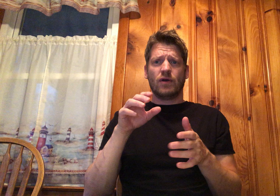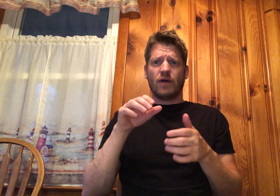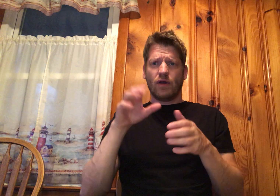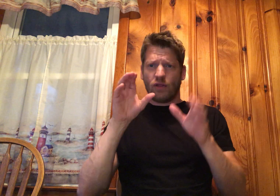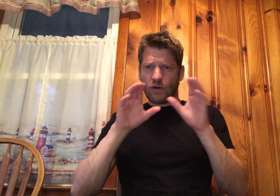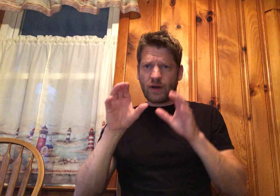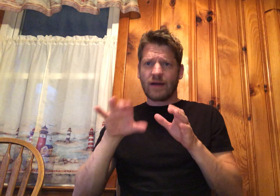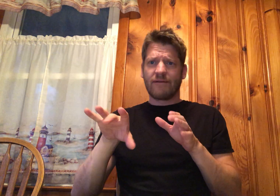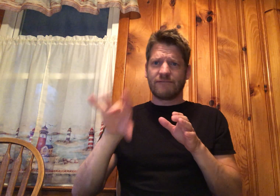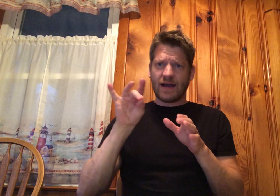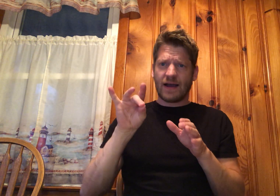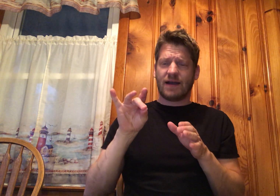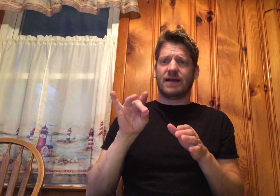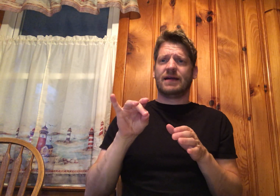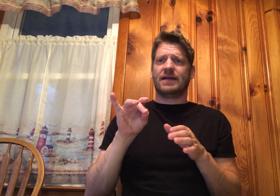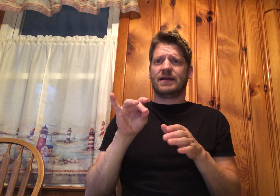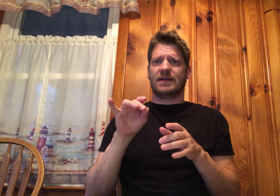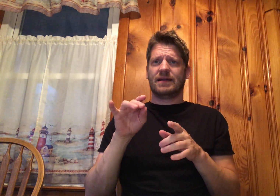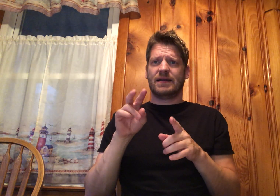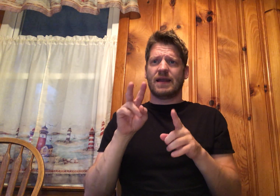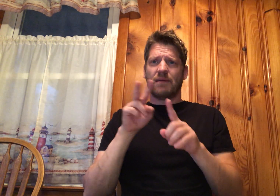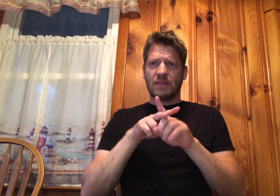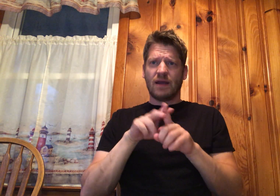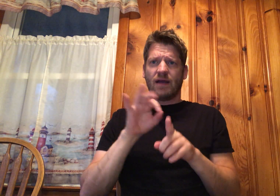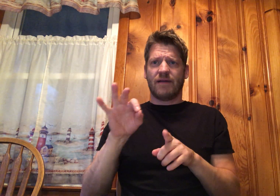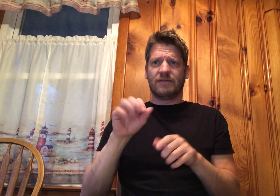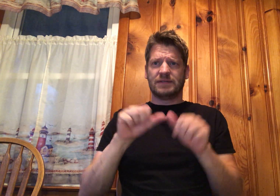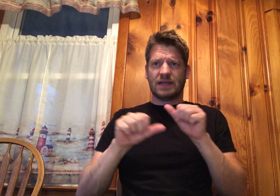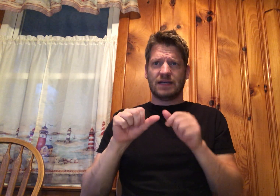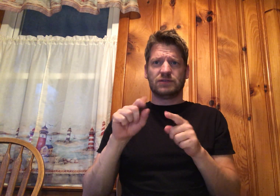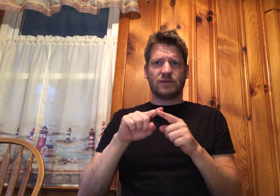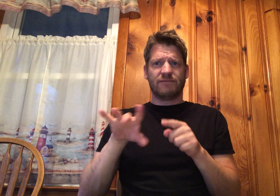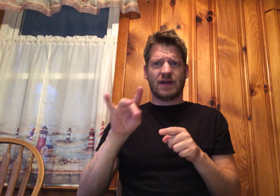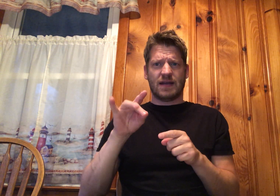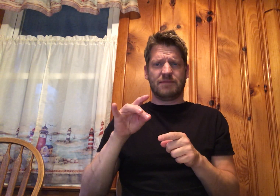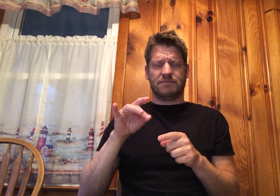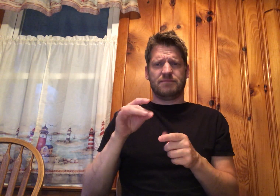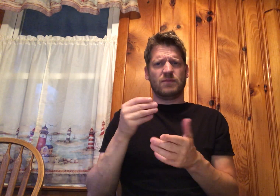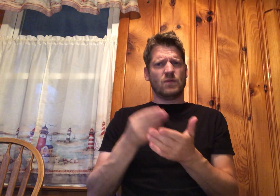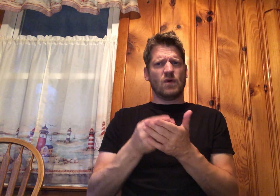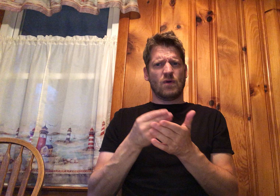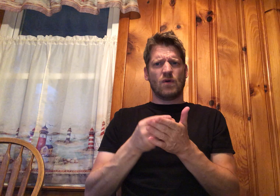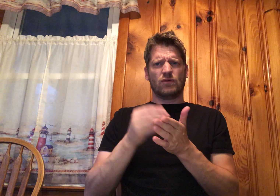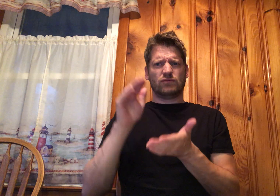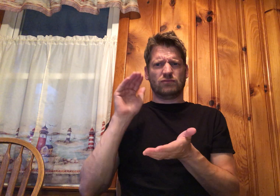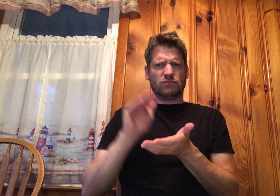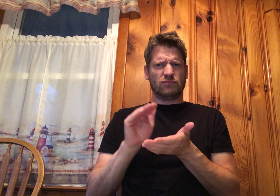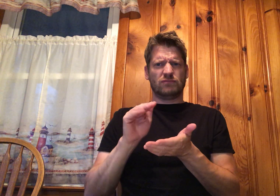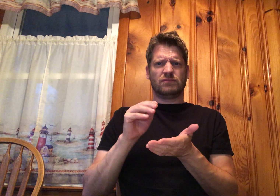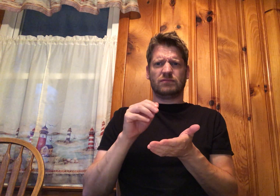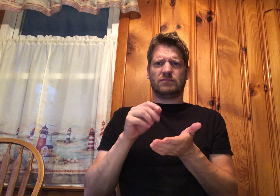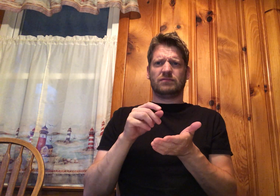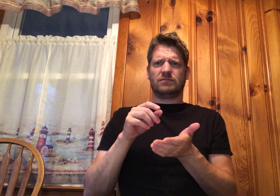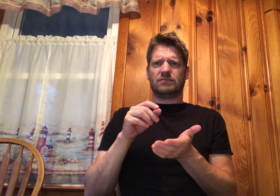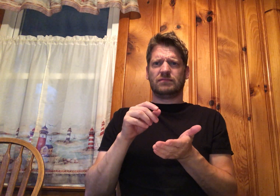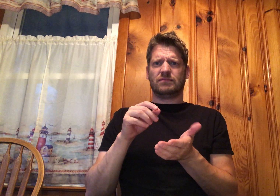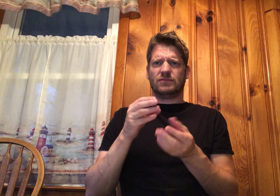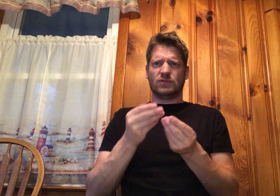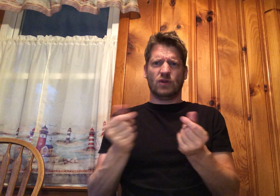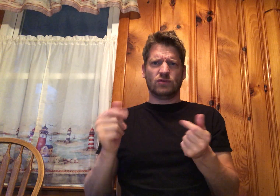tools and methods to find cost effective solution. So the main thing is here, whatever the product and whatever the criteria